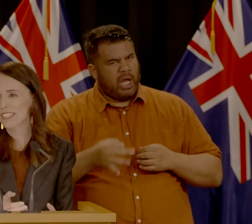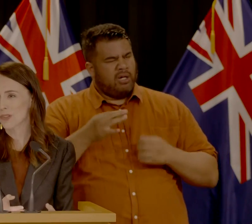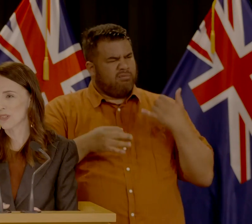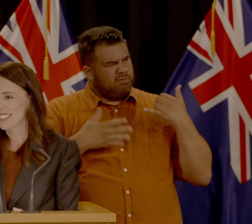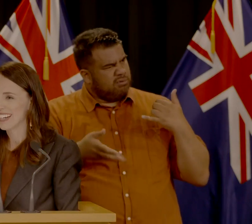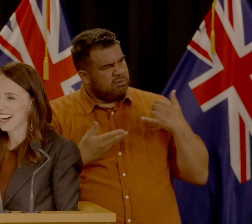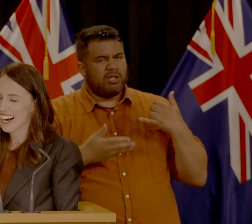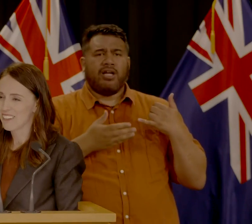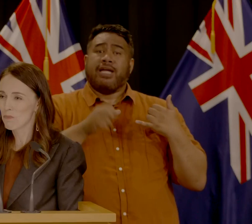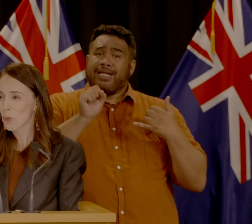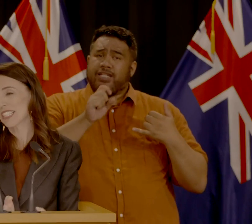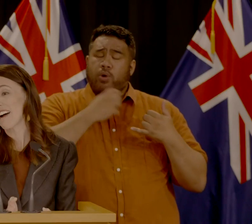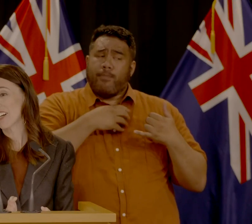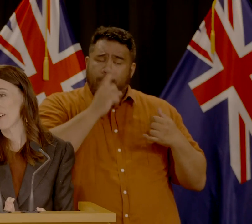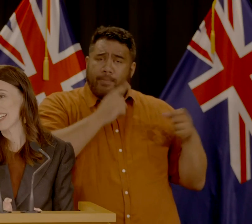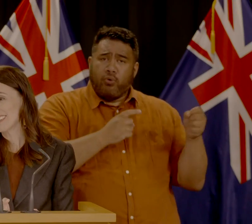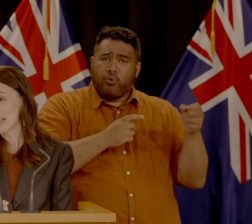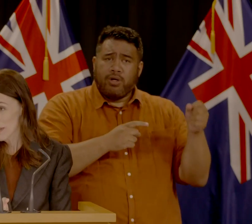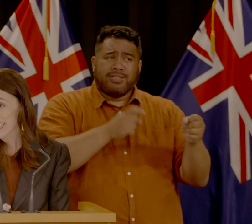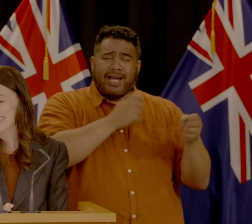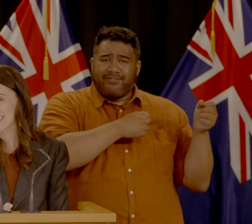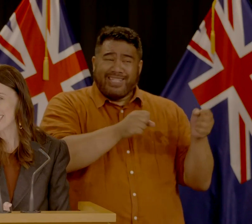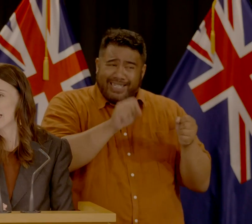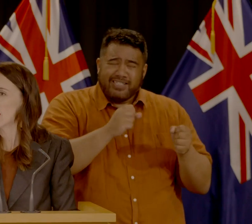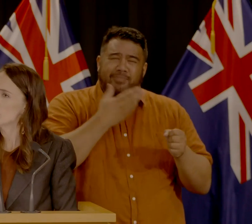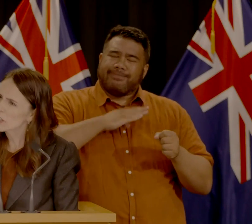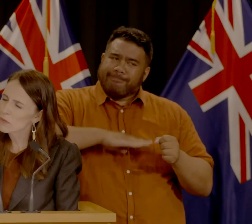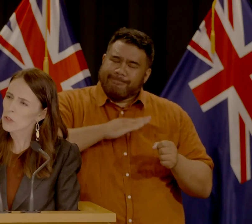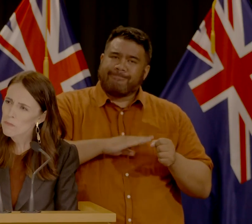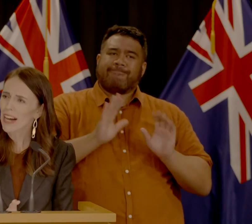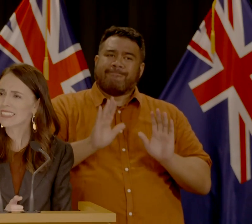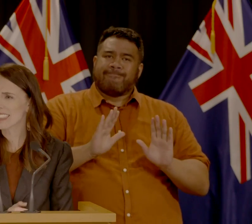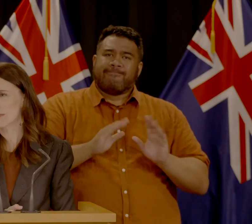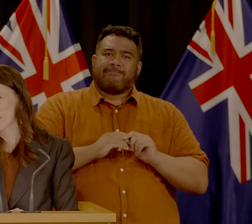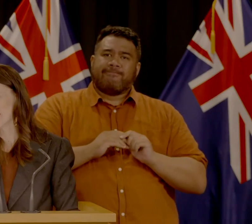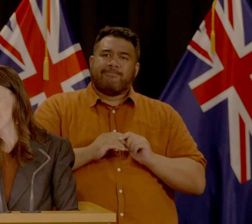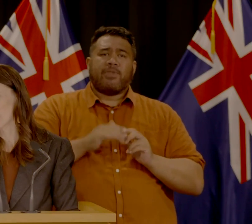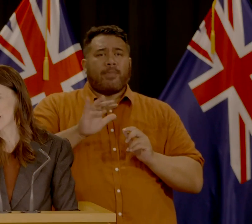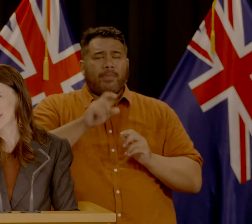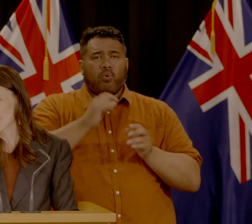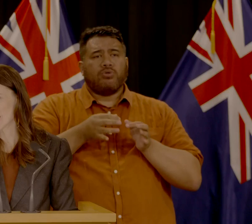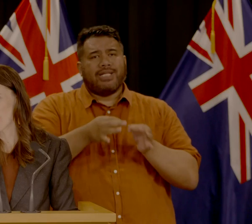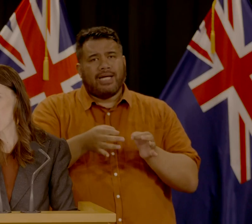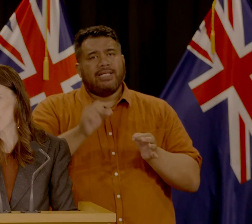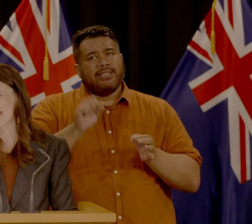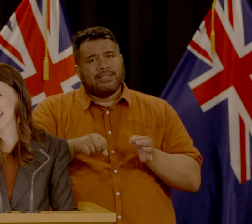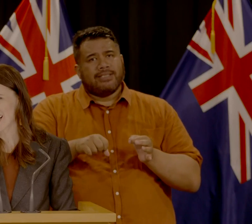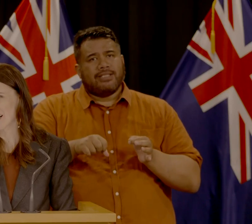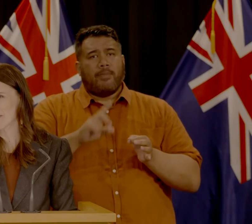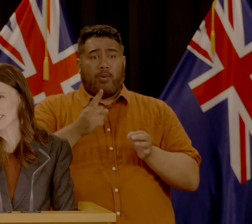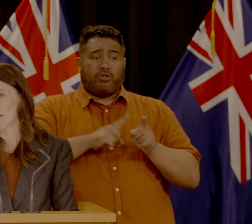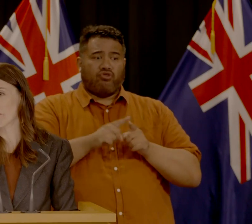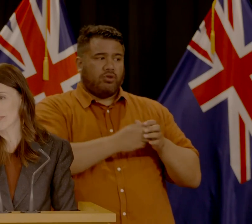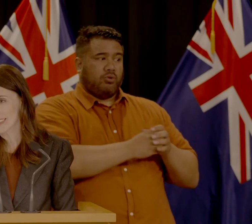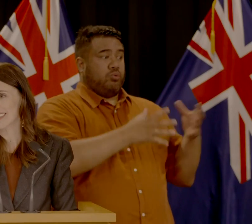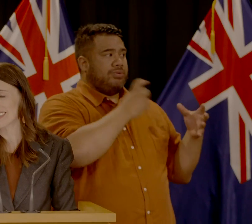more resource, more staff are going in immediately, but you may experience a little bit of delay while we scale up